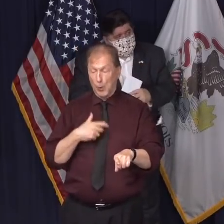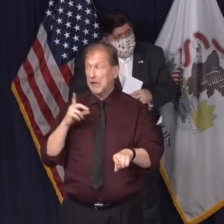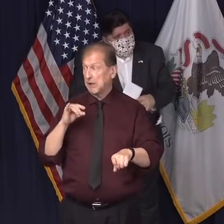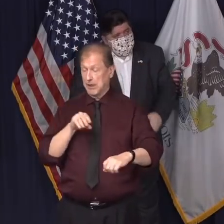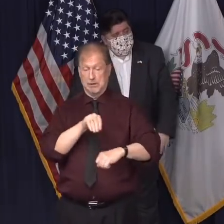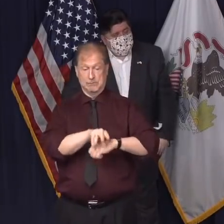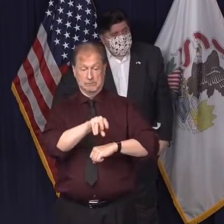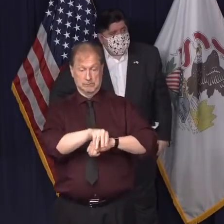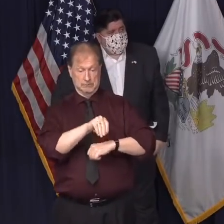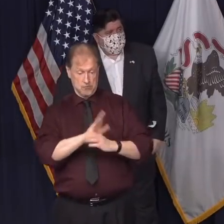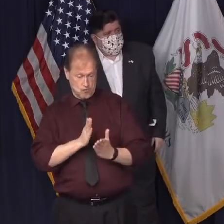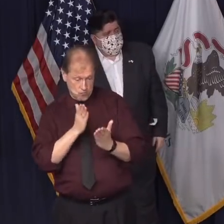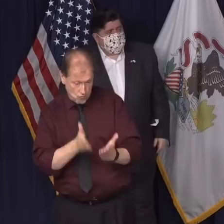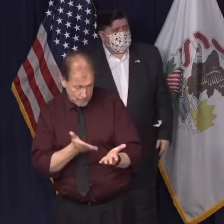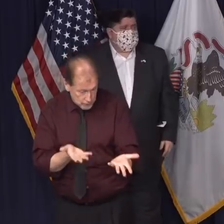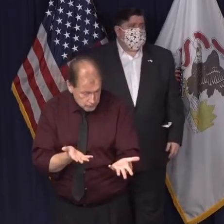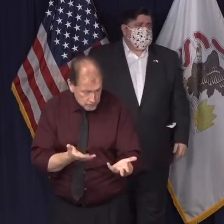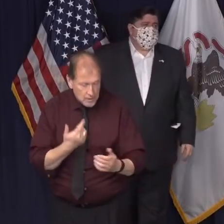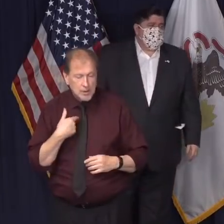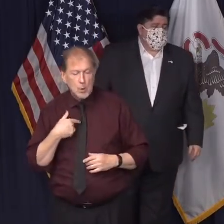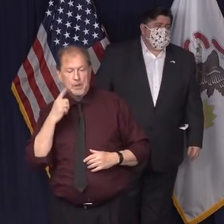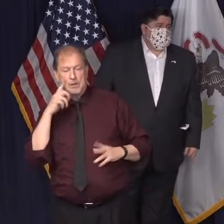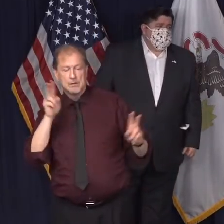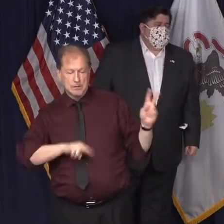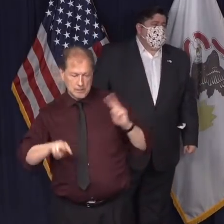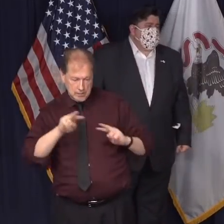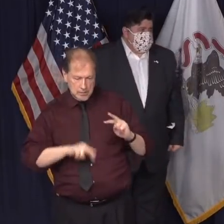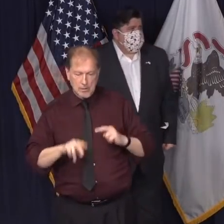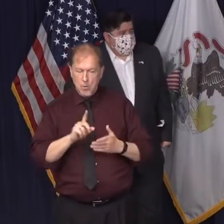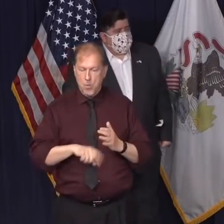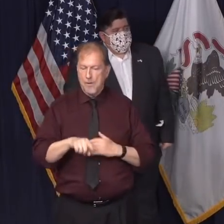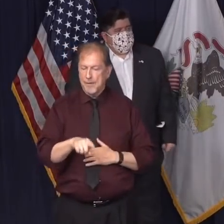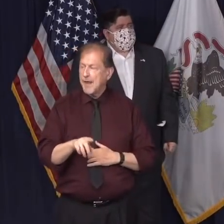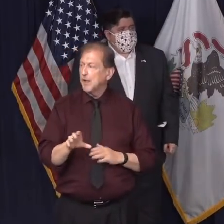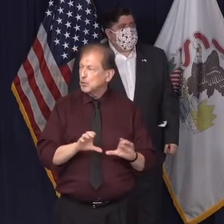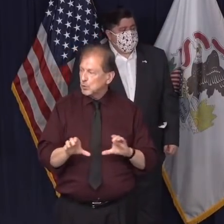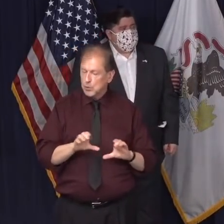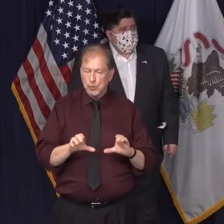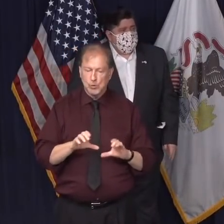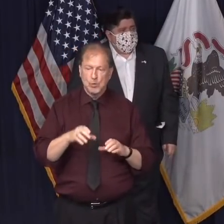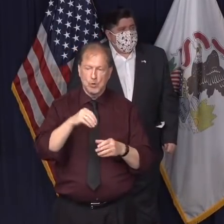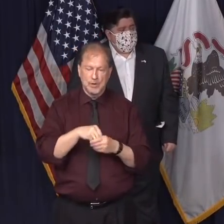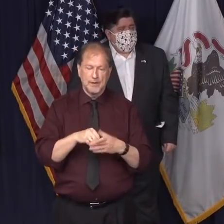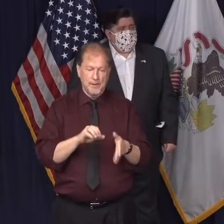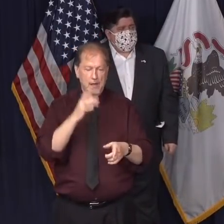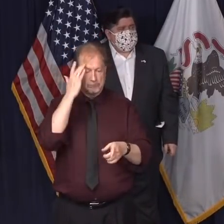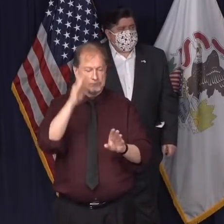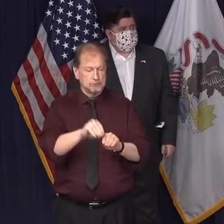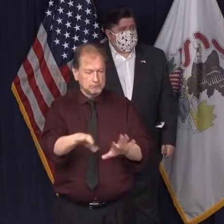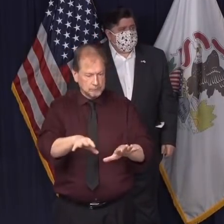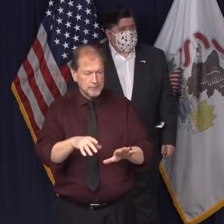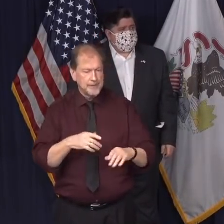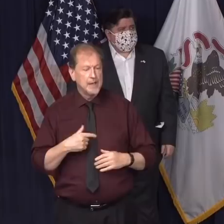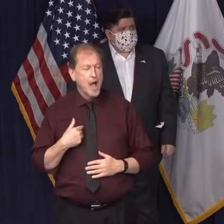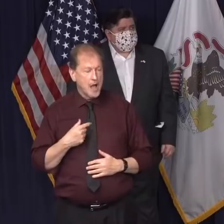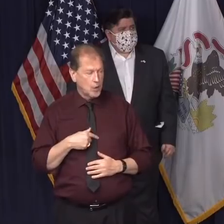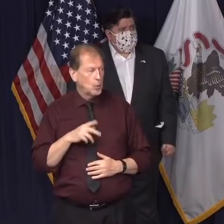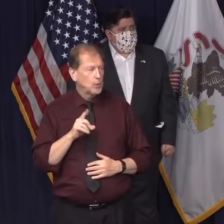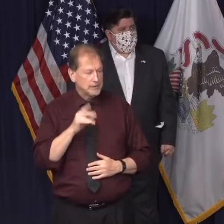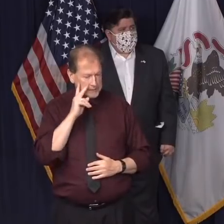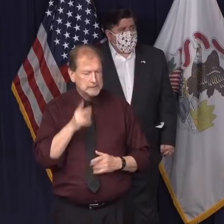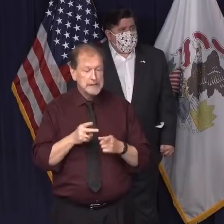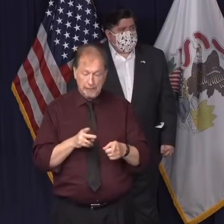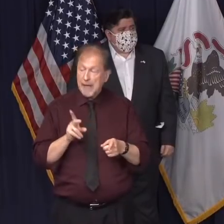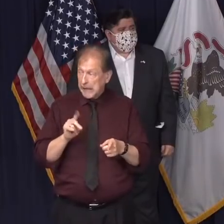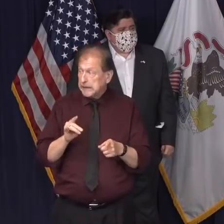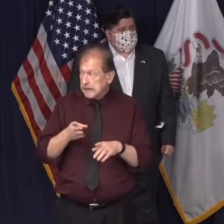consultation. We have reviewed the methods that have been employed surrounding that outbreak. We actually did see that they have